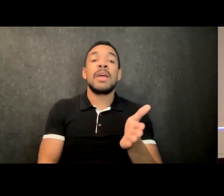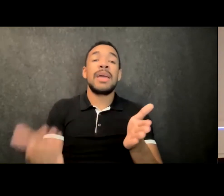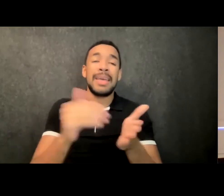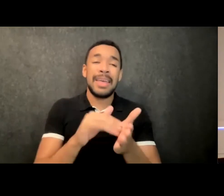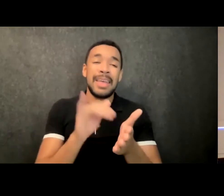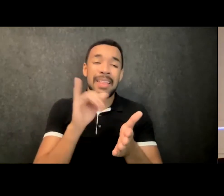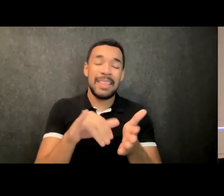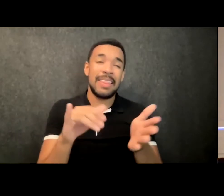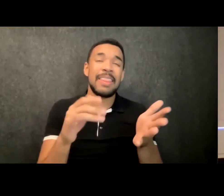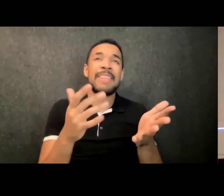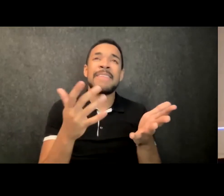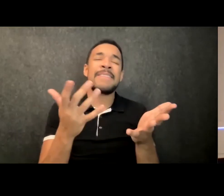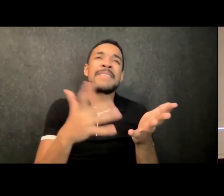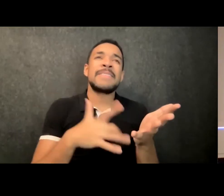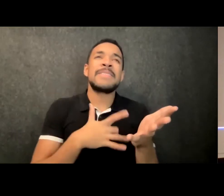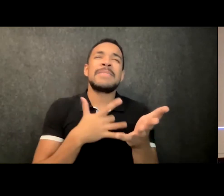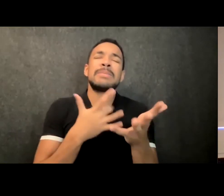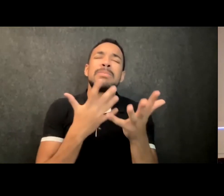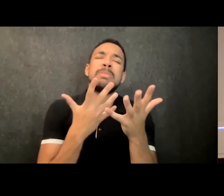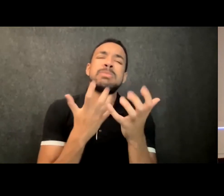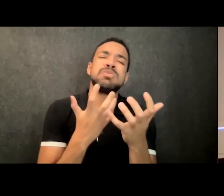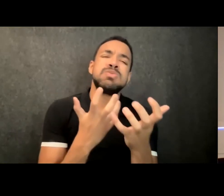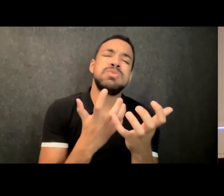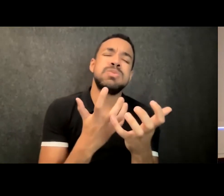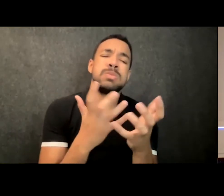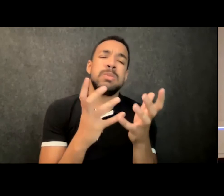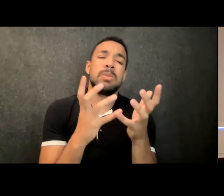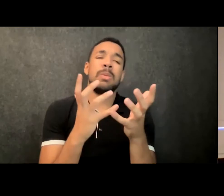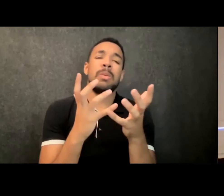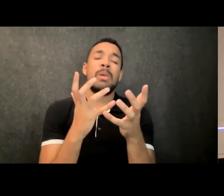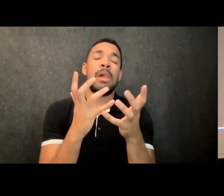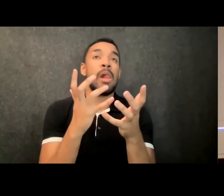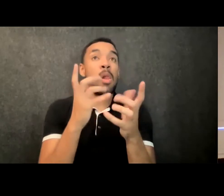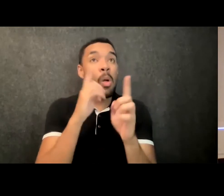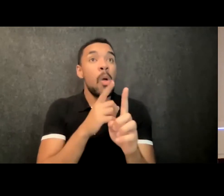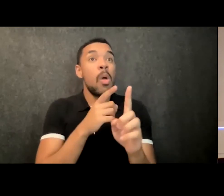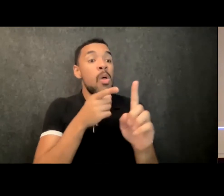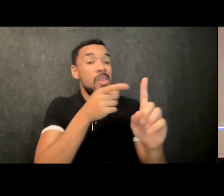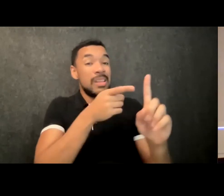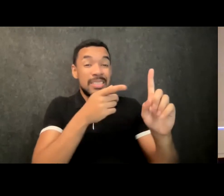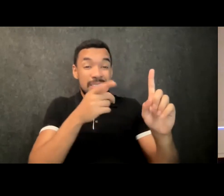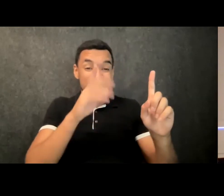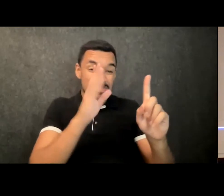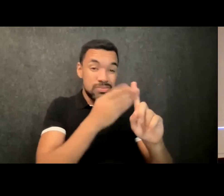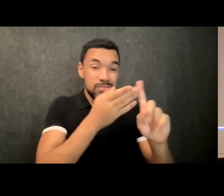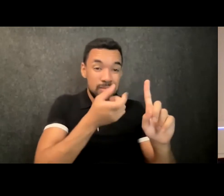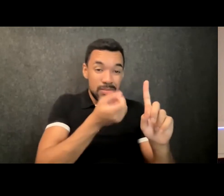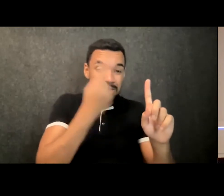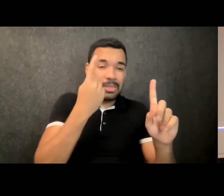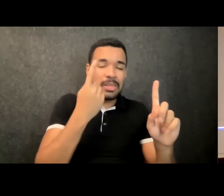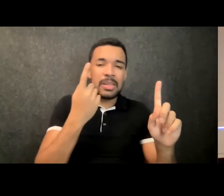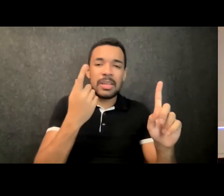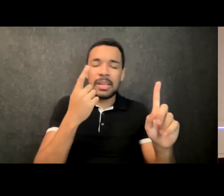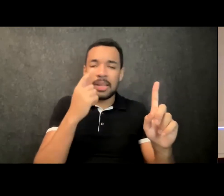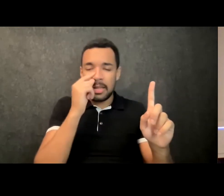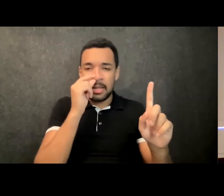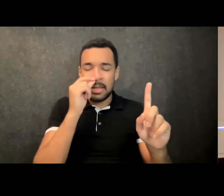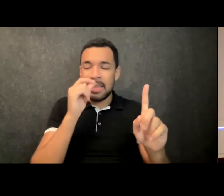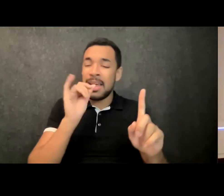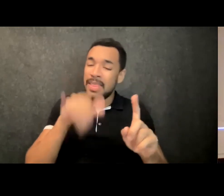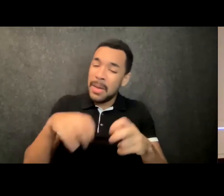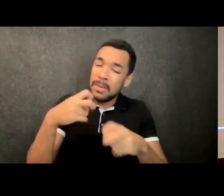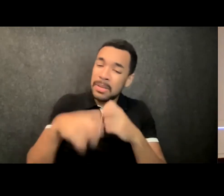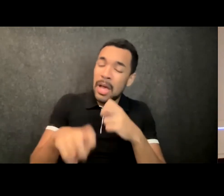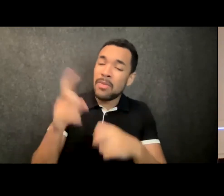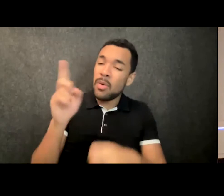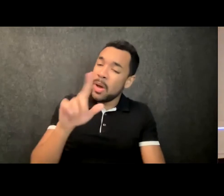my voice. If I could make her understand, then maybe that must have been so hard. Where was she? Cambodia.